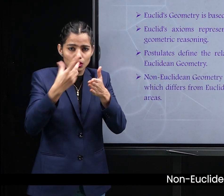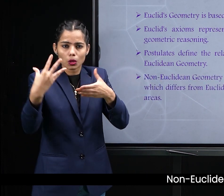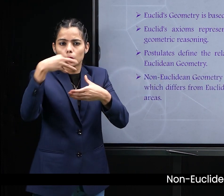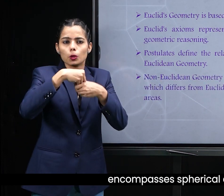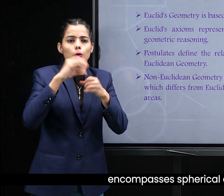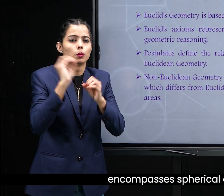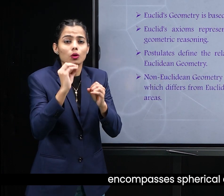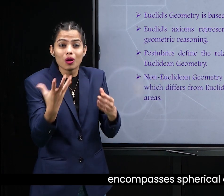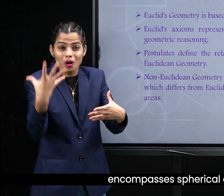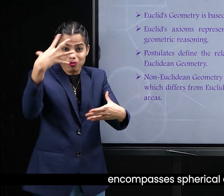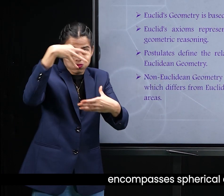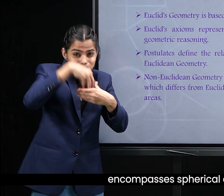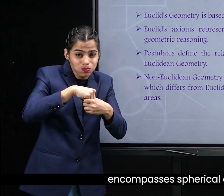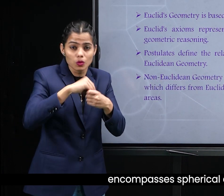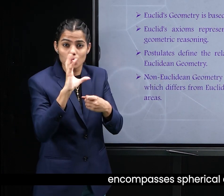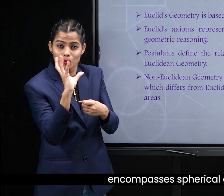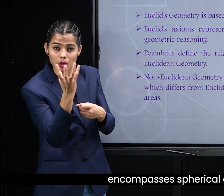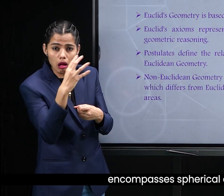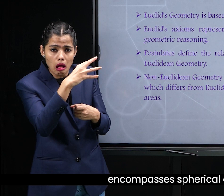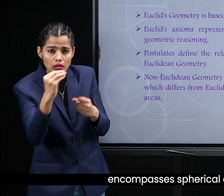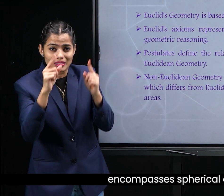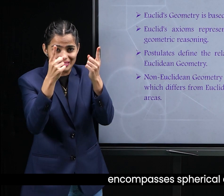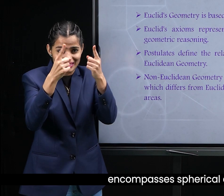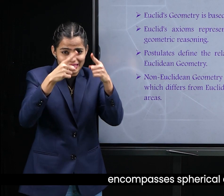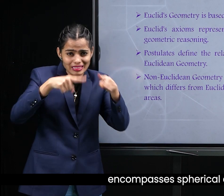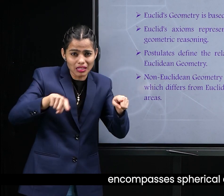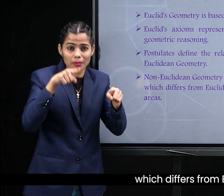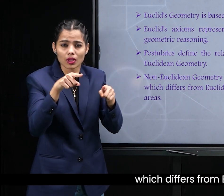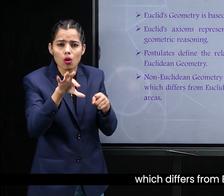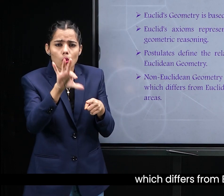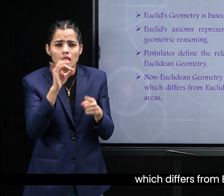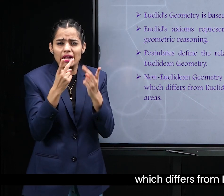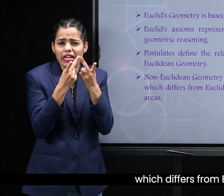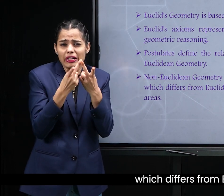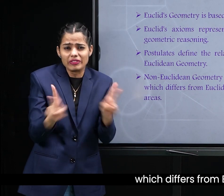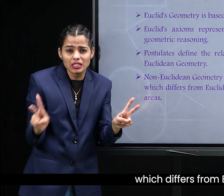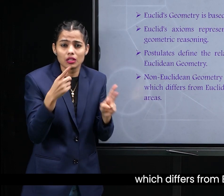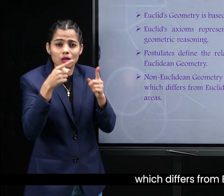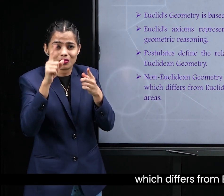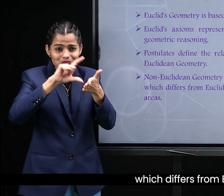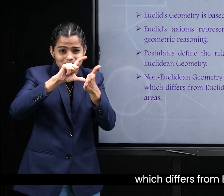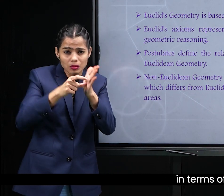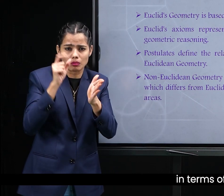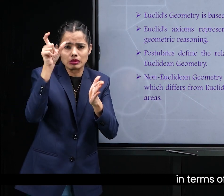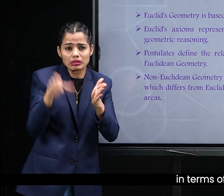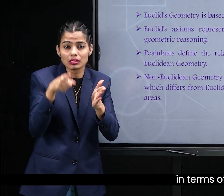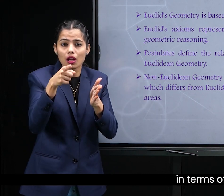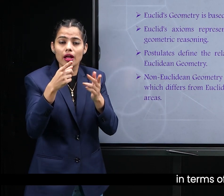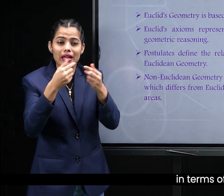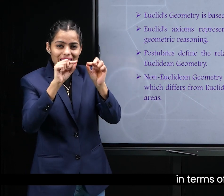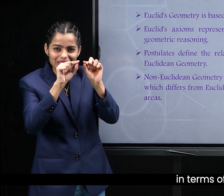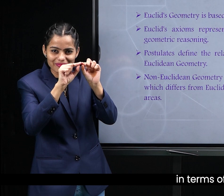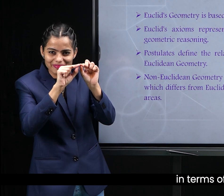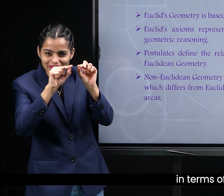Non-Euclidean geometry encompasses spherical and hyperbolic geometry, which differs from Euclidean geometry in terms